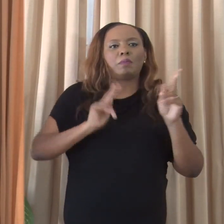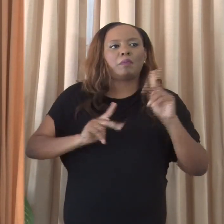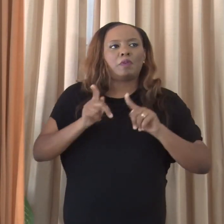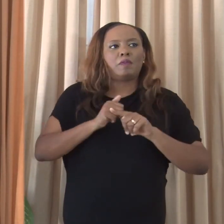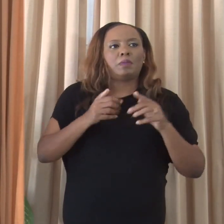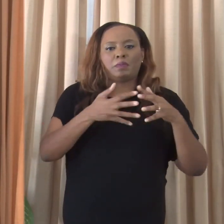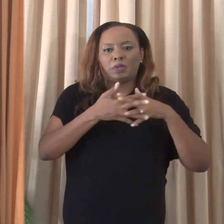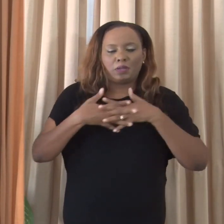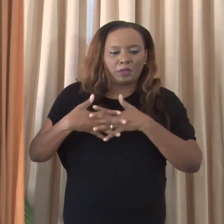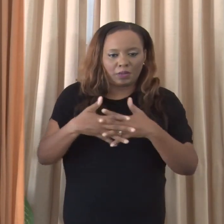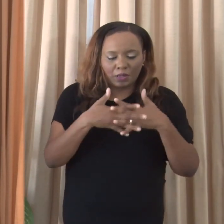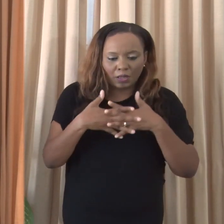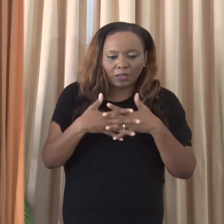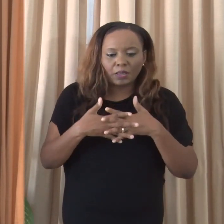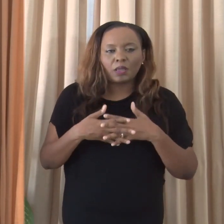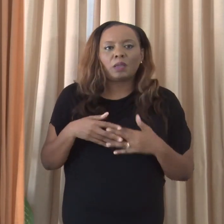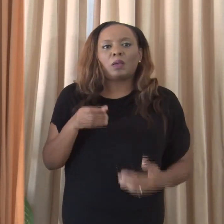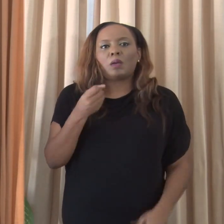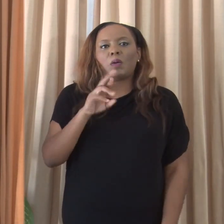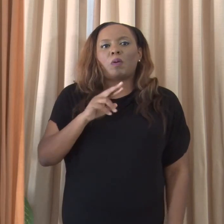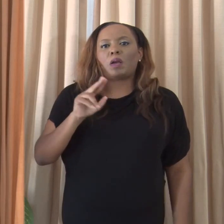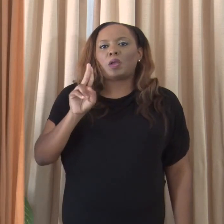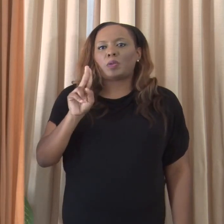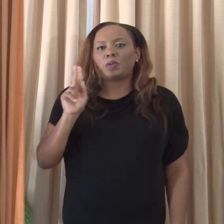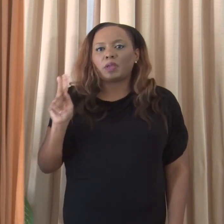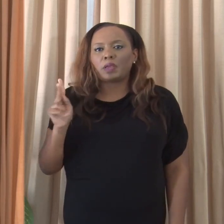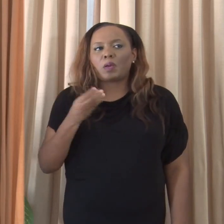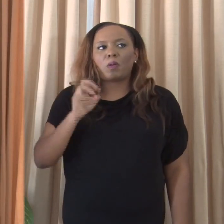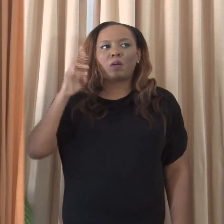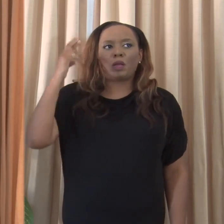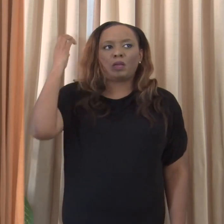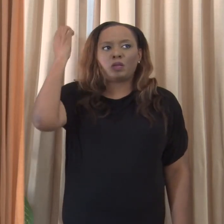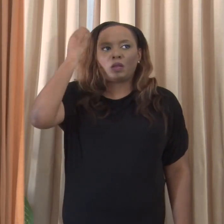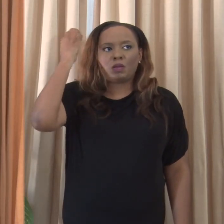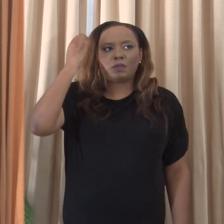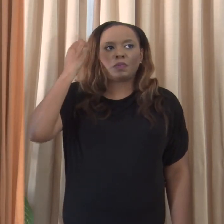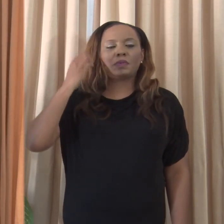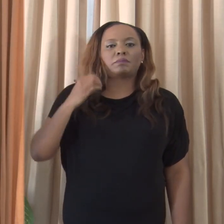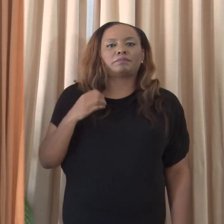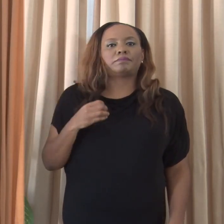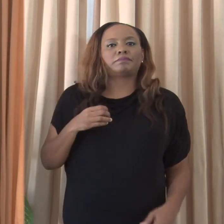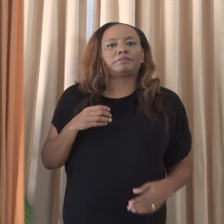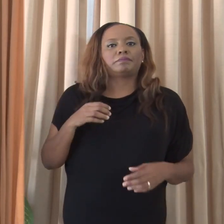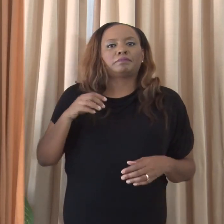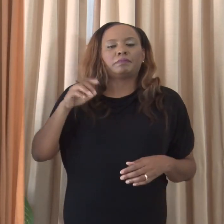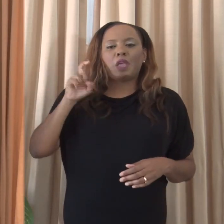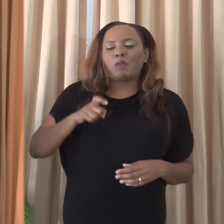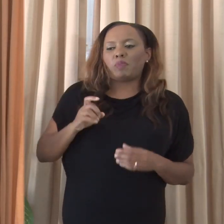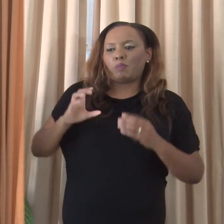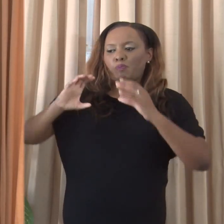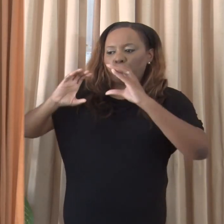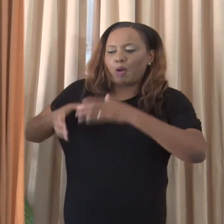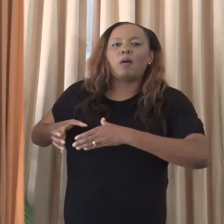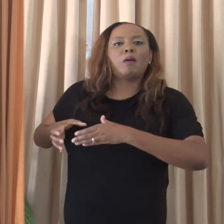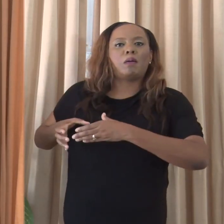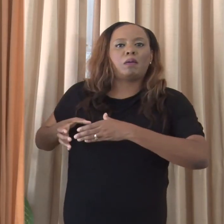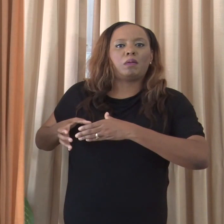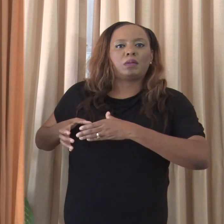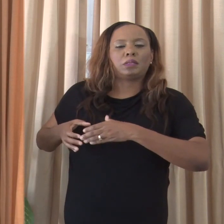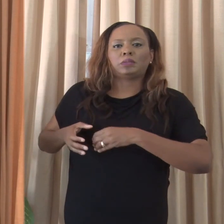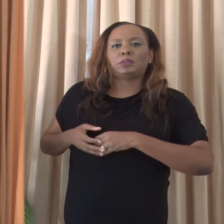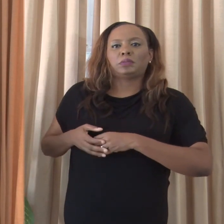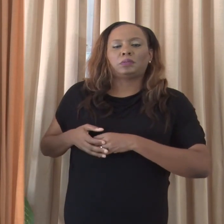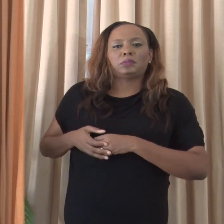States of America or the United Kingdom or Europe would have had to go through a process of mandatory quarantine. I could not tell you how